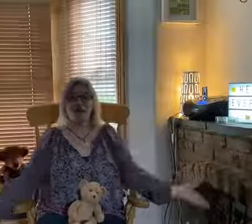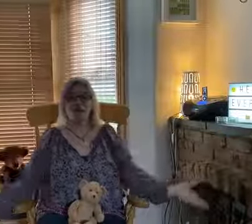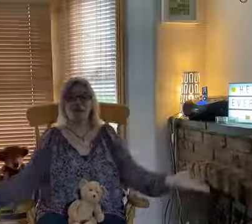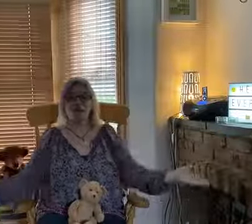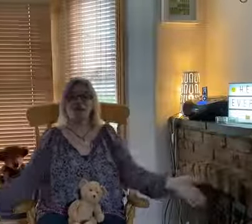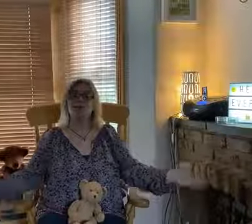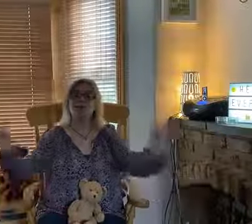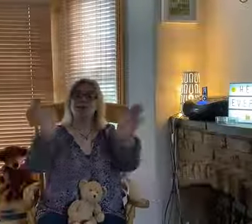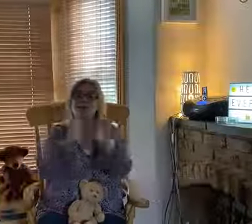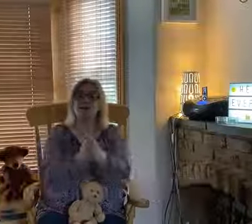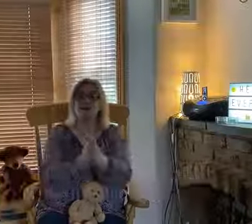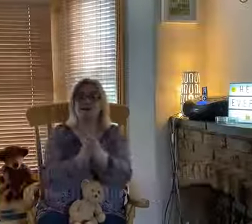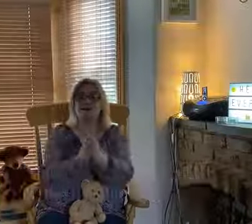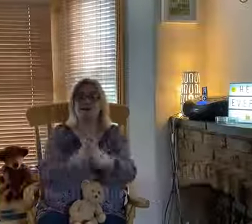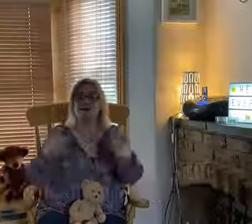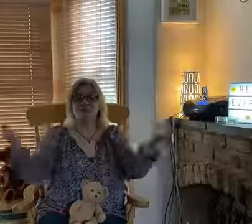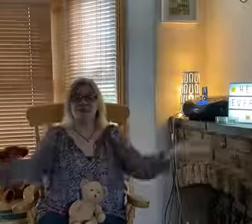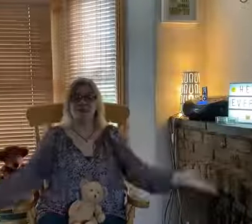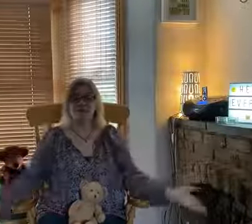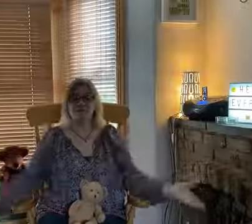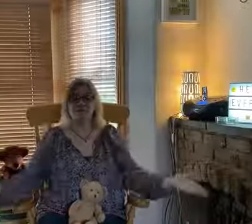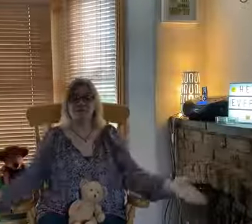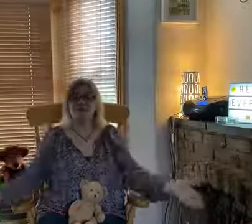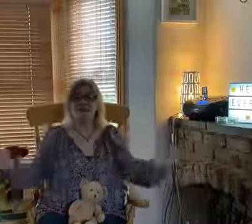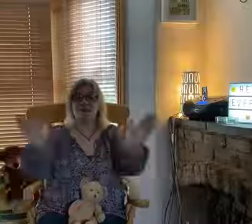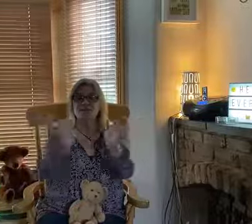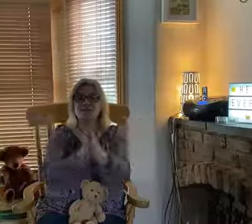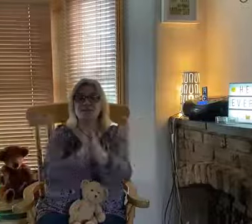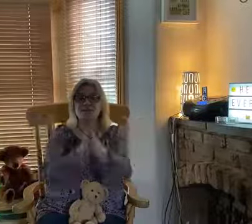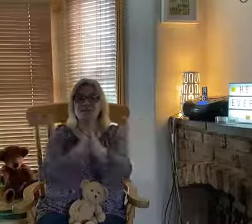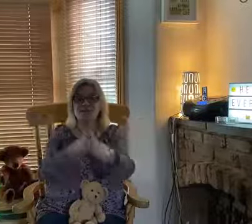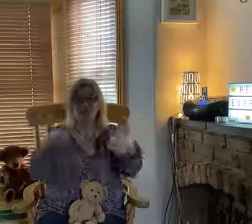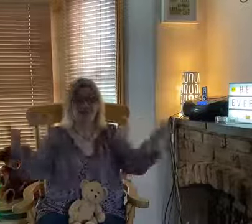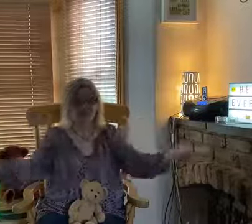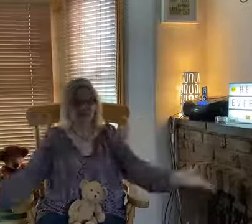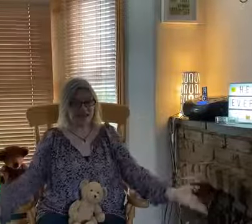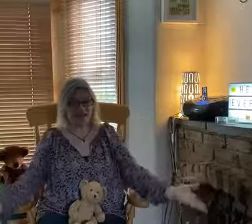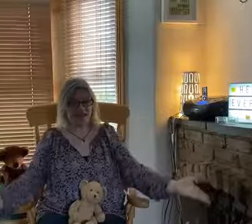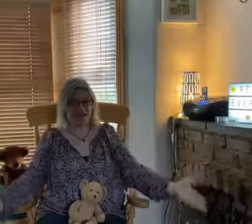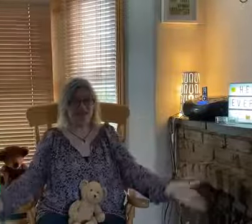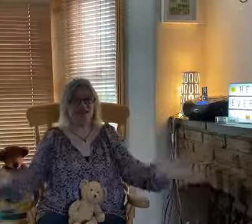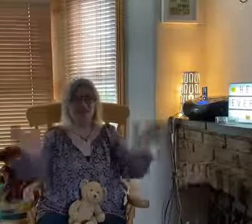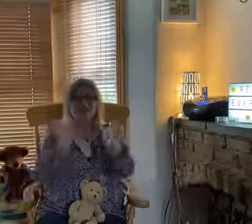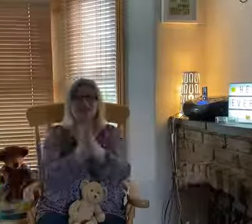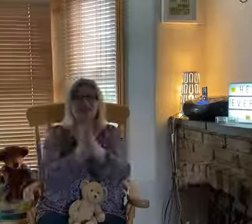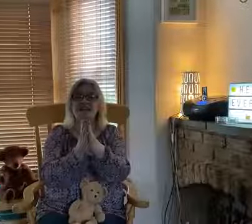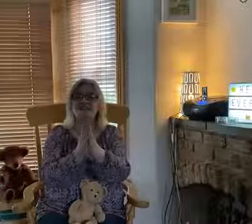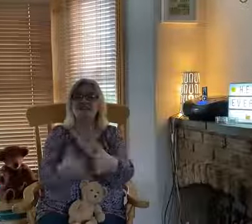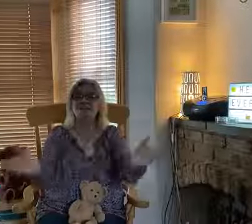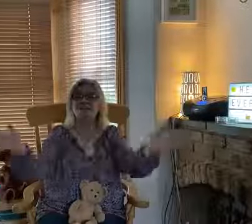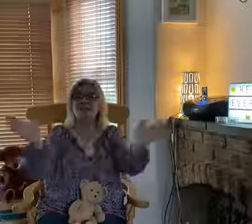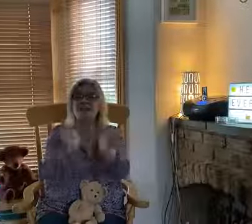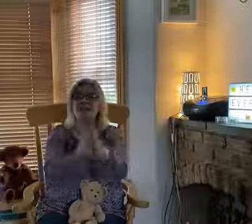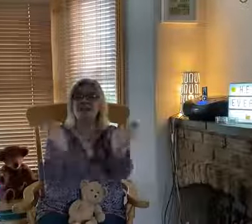Open, shut them. Open, shut them. Give a little clap.